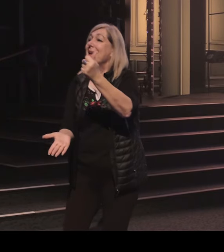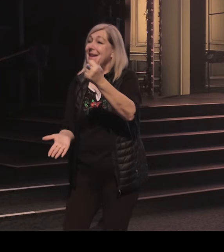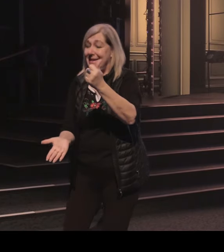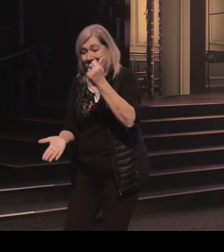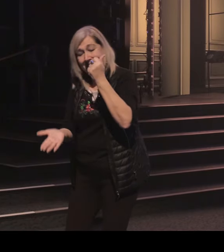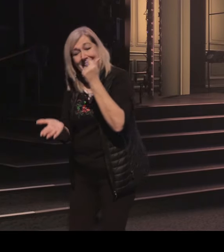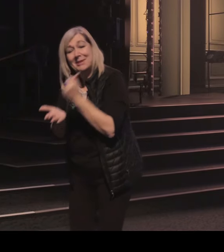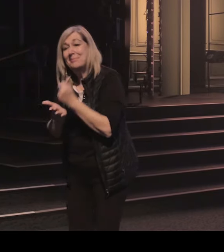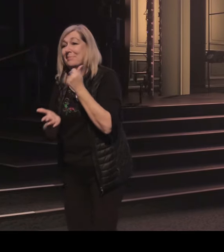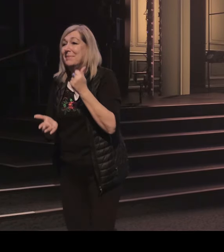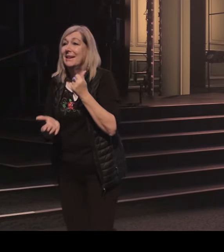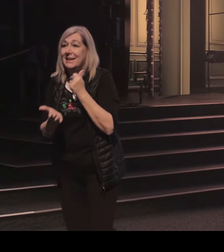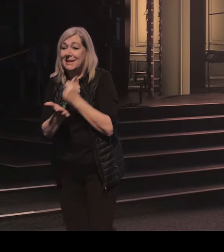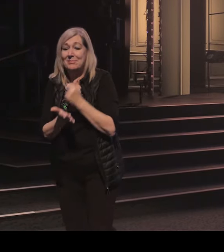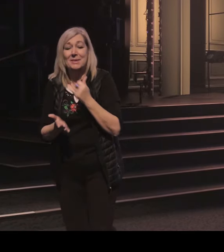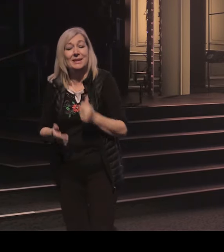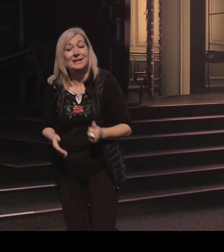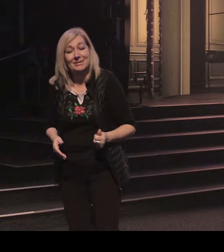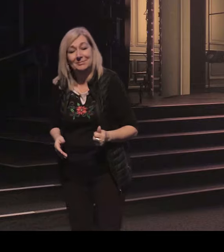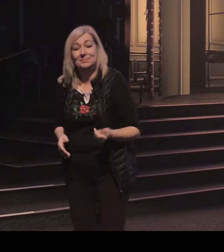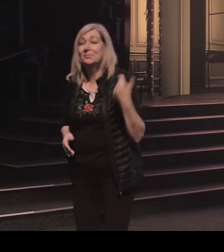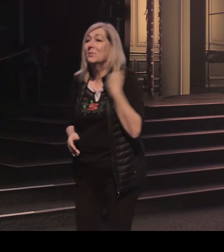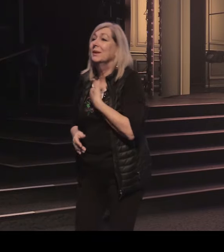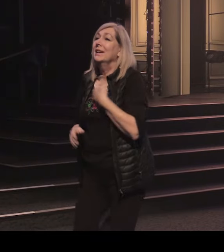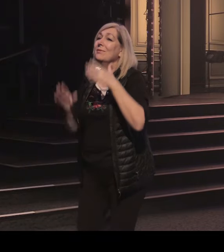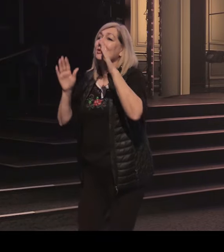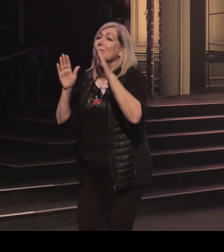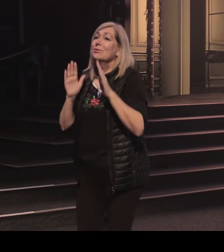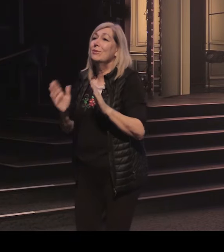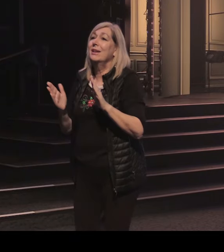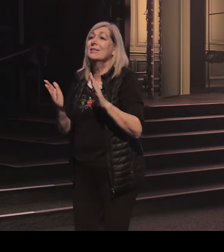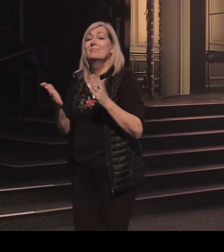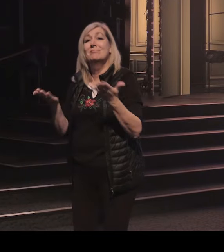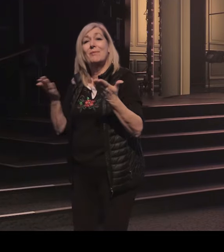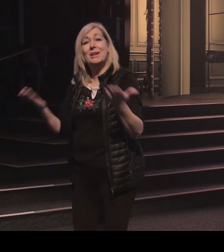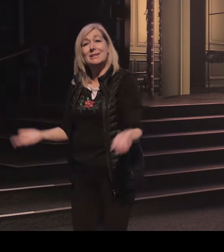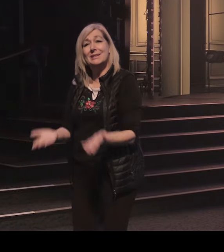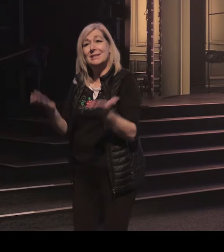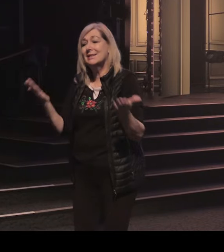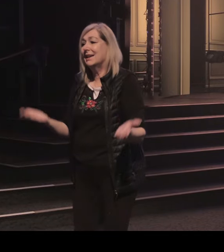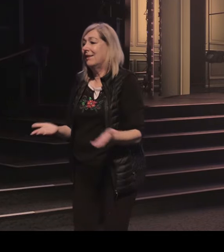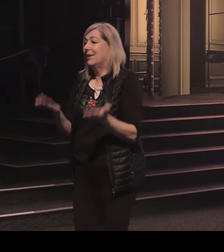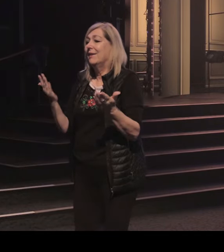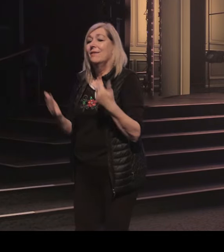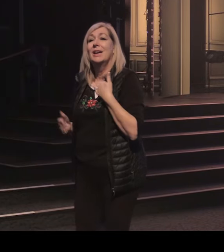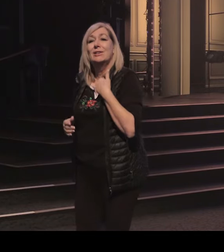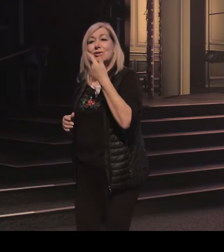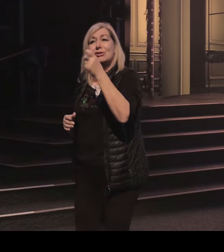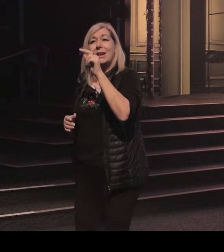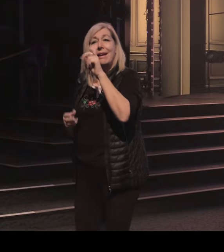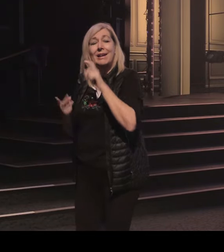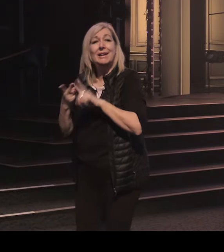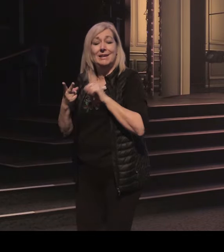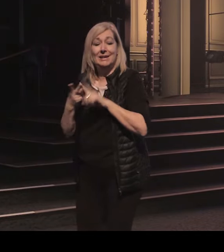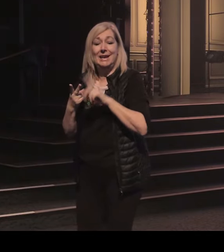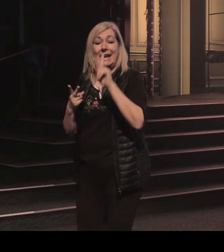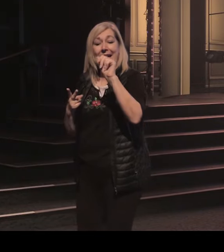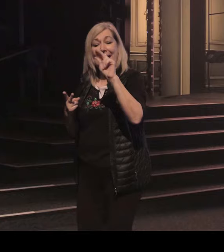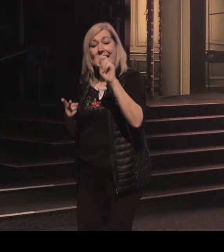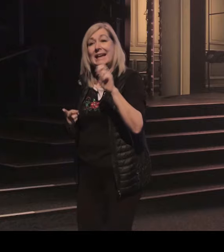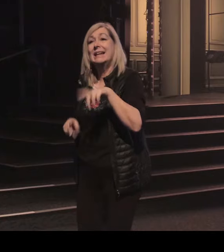amen. Amen. Well, we have a great, great service ahead. We have Jenna Raine with us today. We have CAIN,